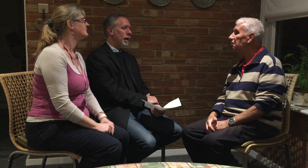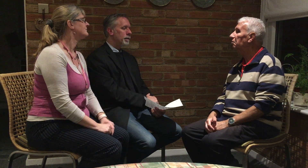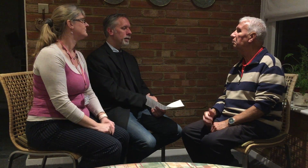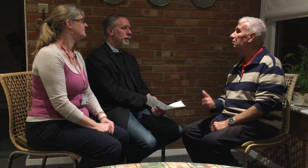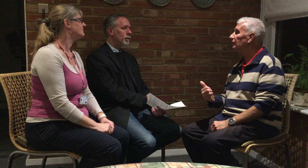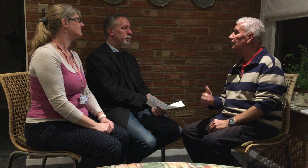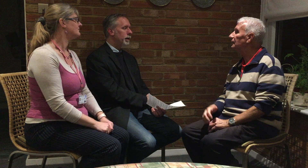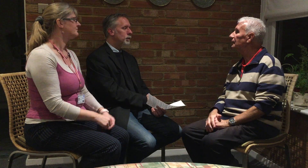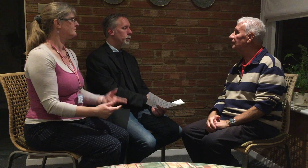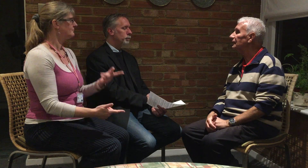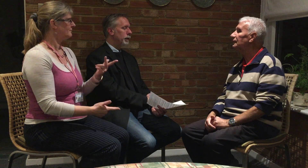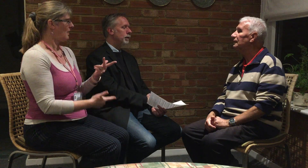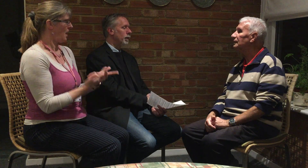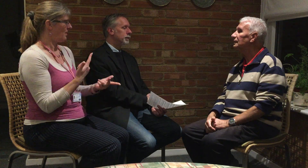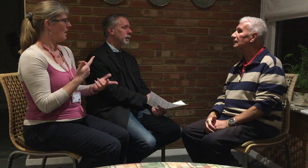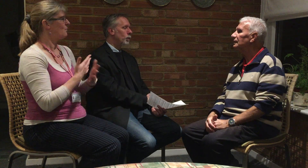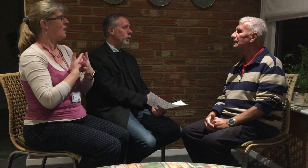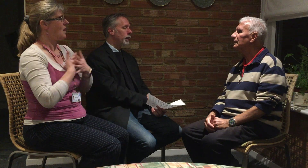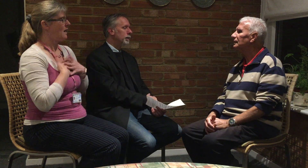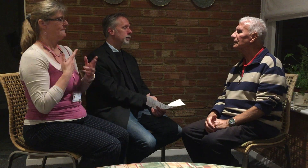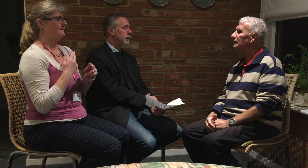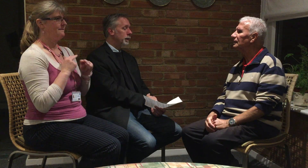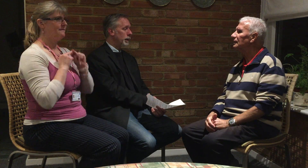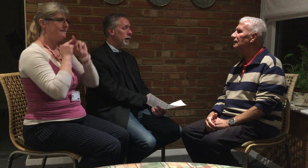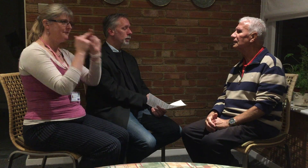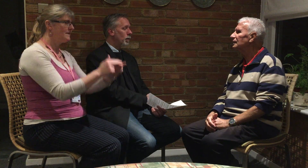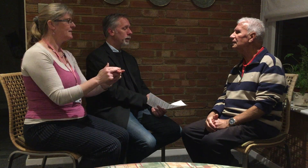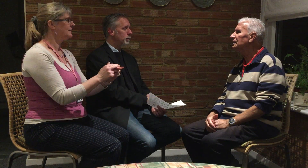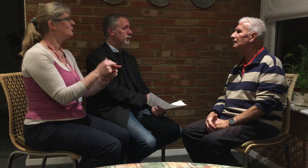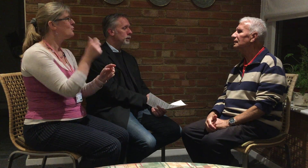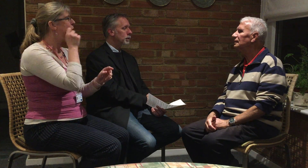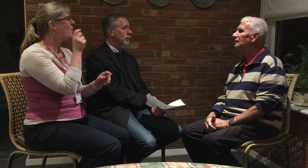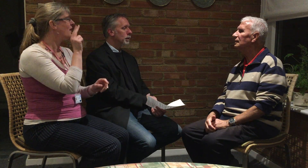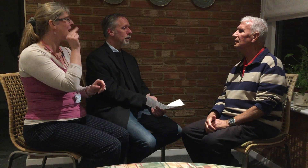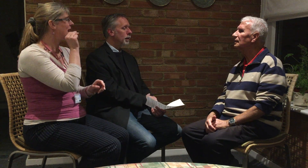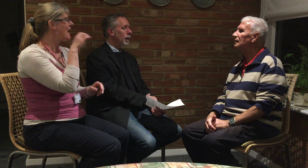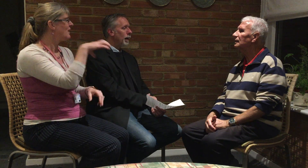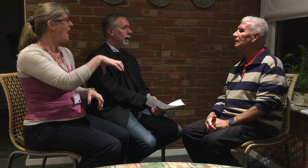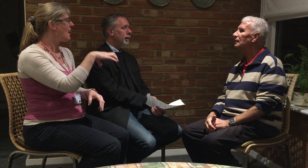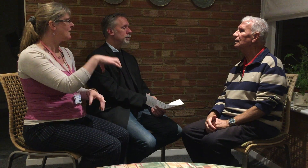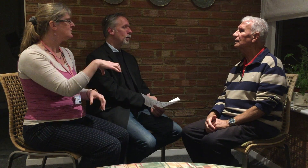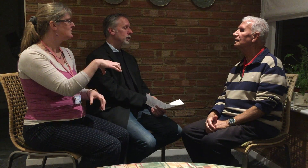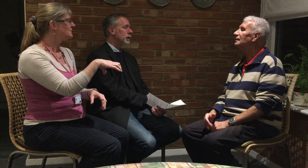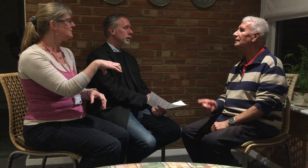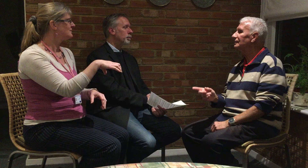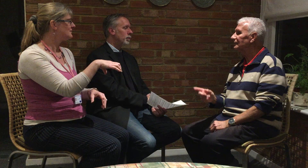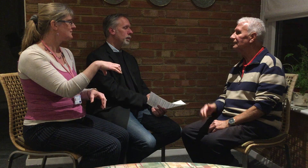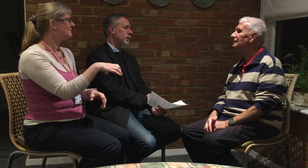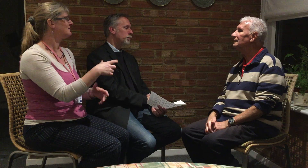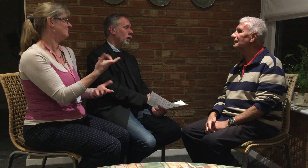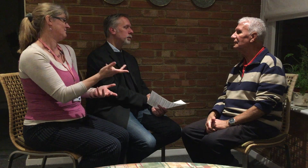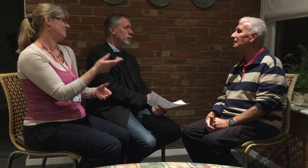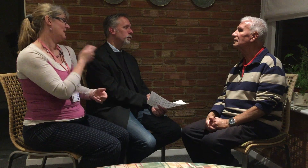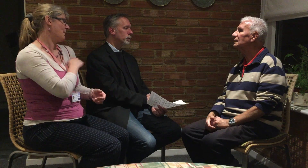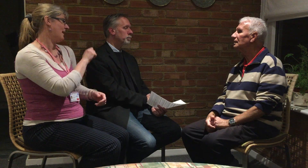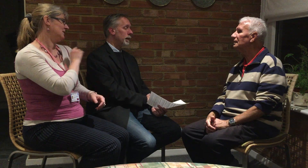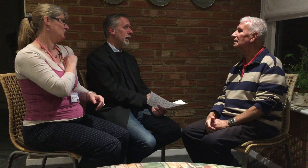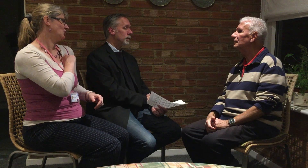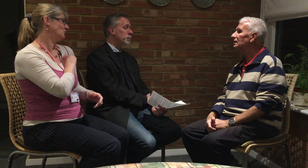And then the other place we really like to go is the Canary Islands. And obviously that's part of mainland